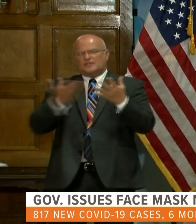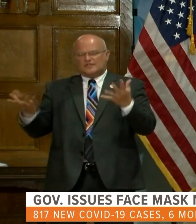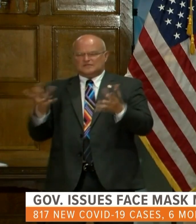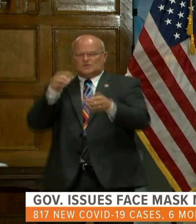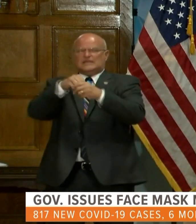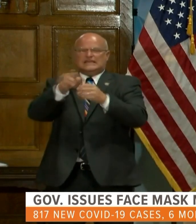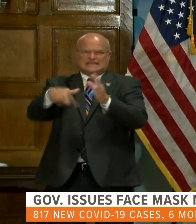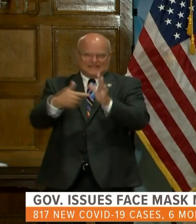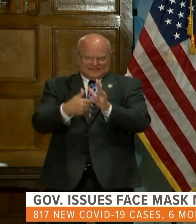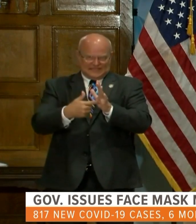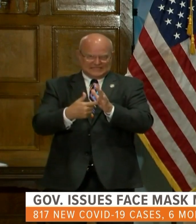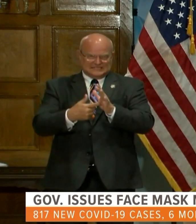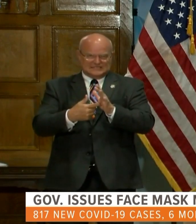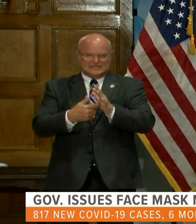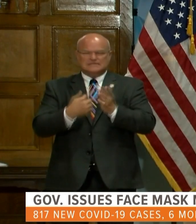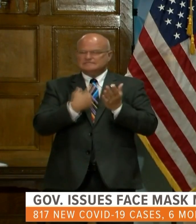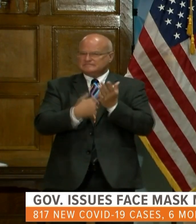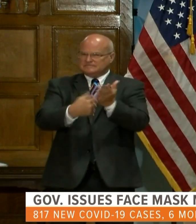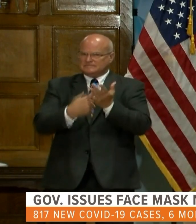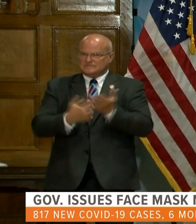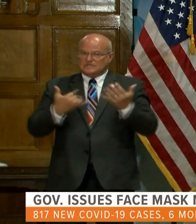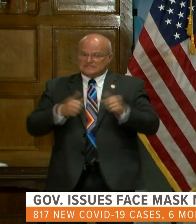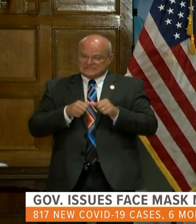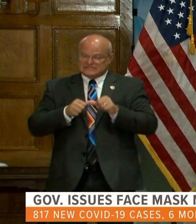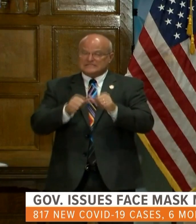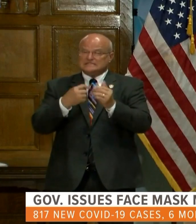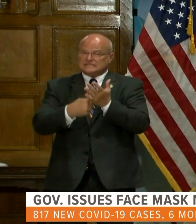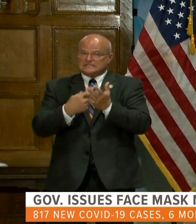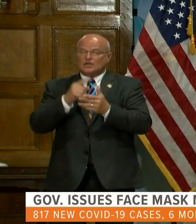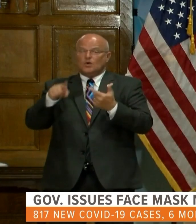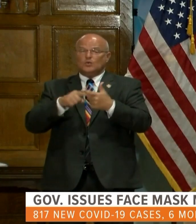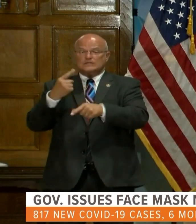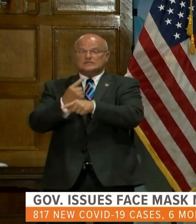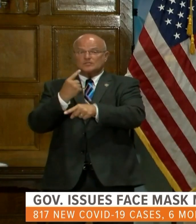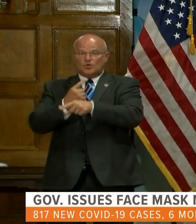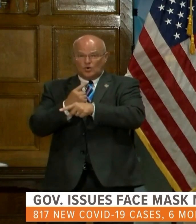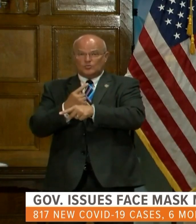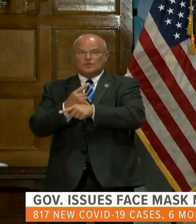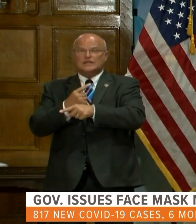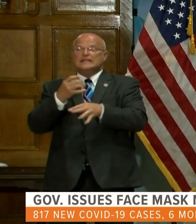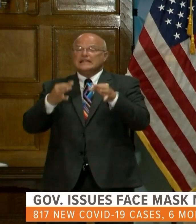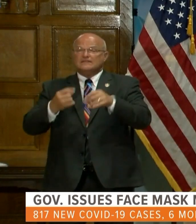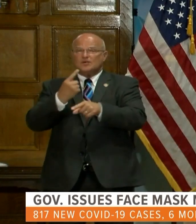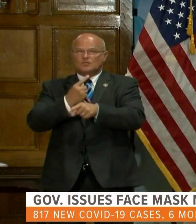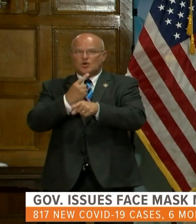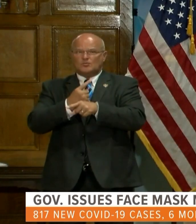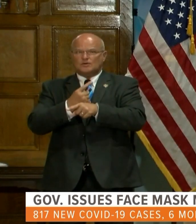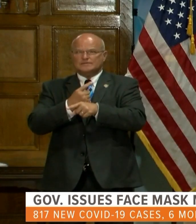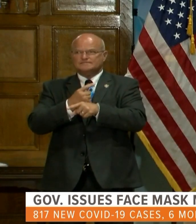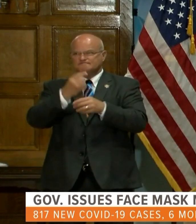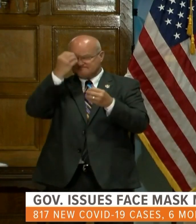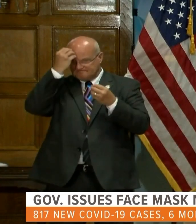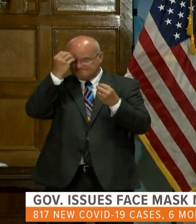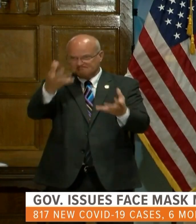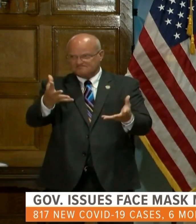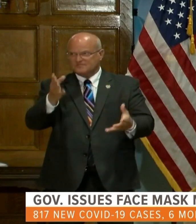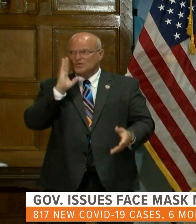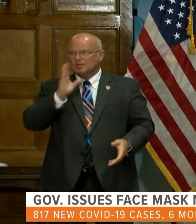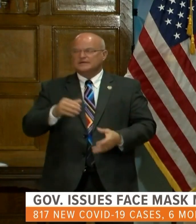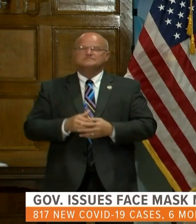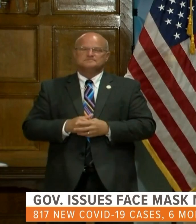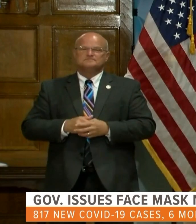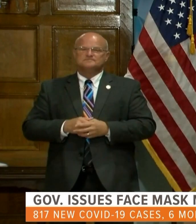going into this. It's being discussed. It will continue to be discussed, and when it is appropriate, if appropriate, the data will be made available.